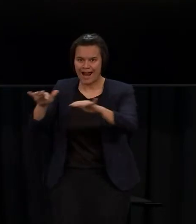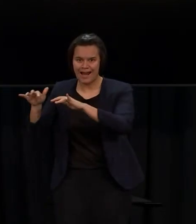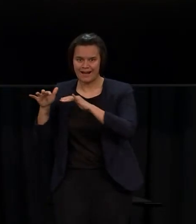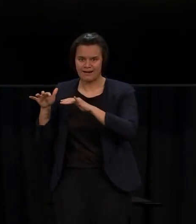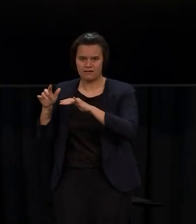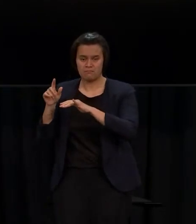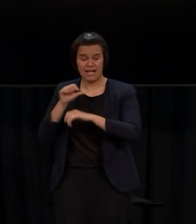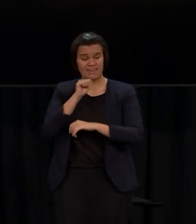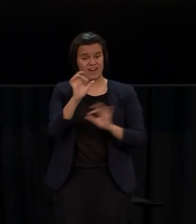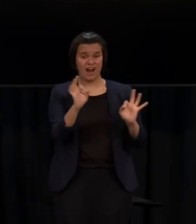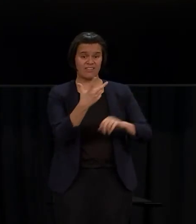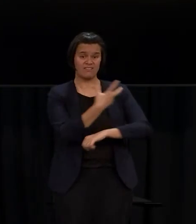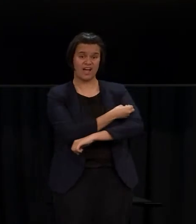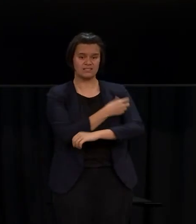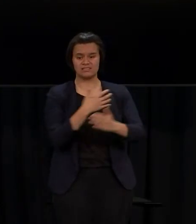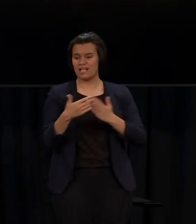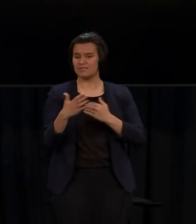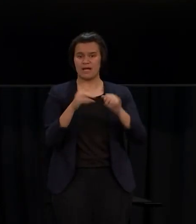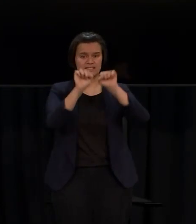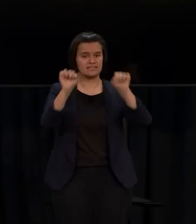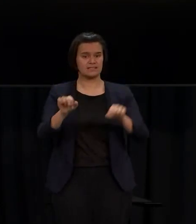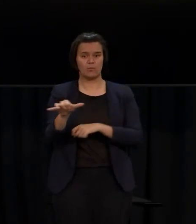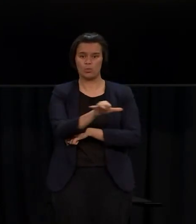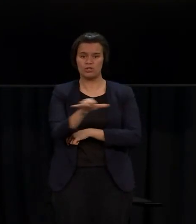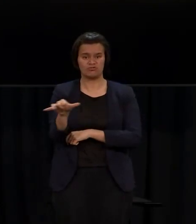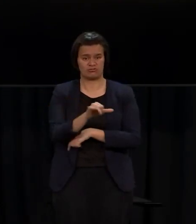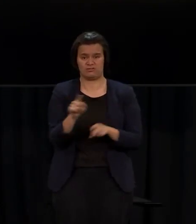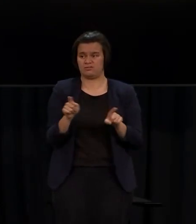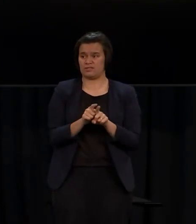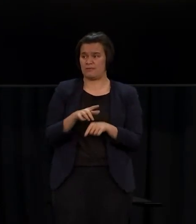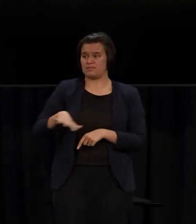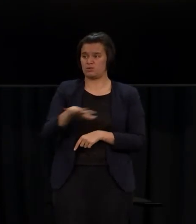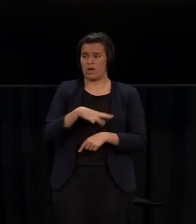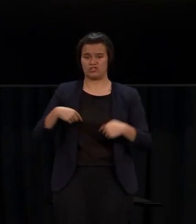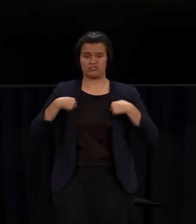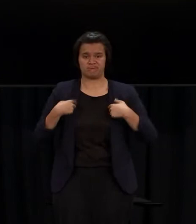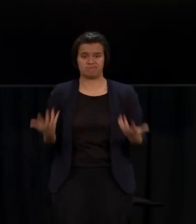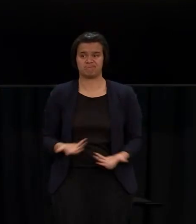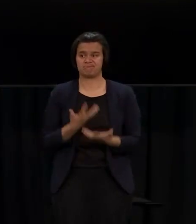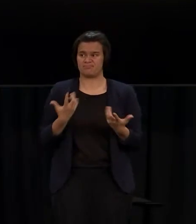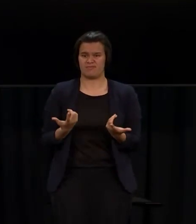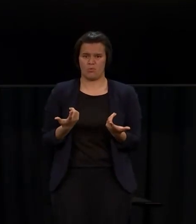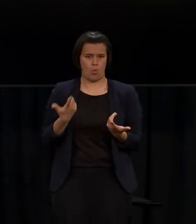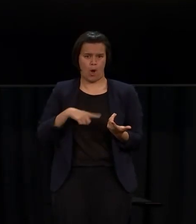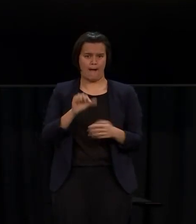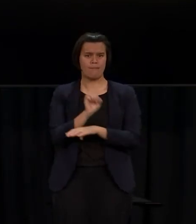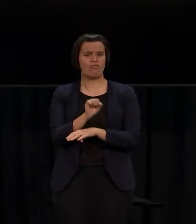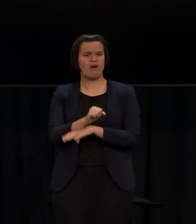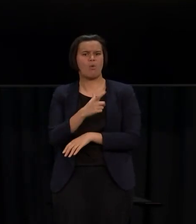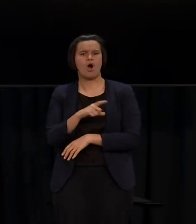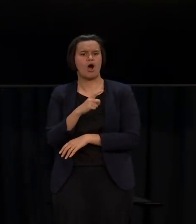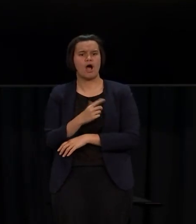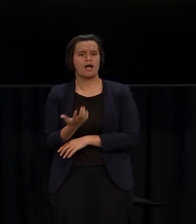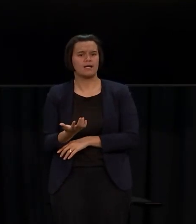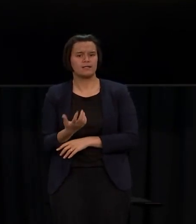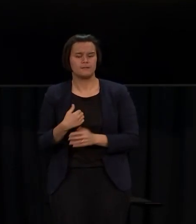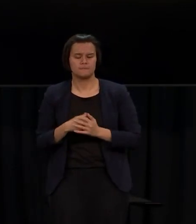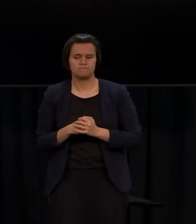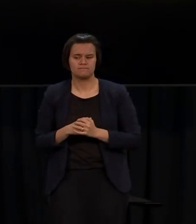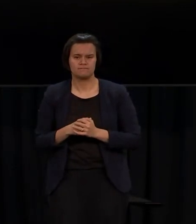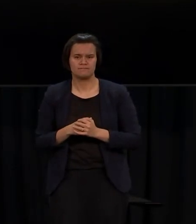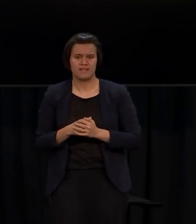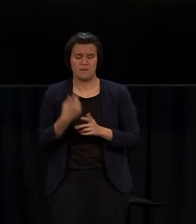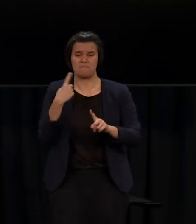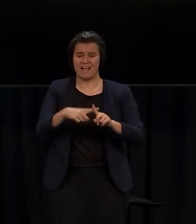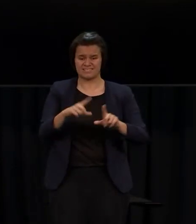these high DHBs vaccination rate waiting, what is the incentive there? Because they can do more now because there isn't any vaccine